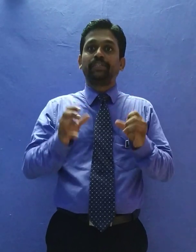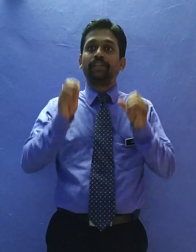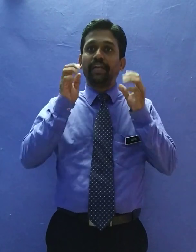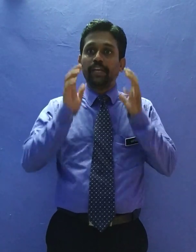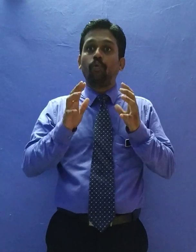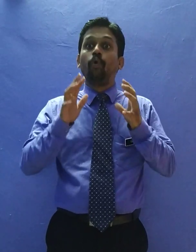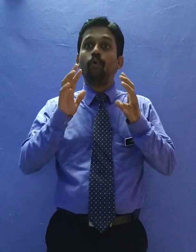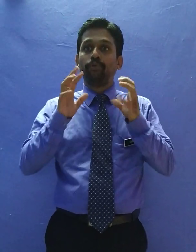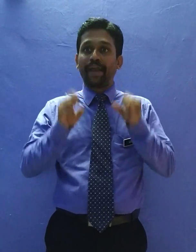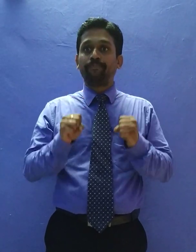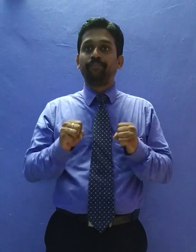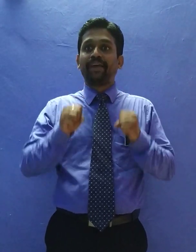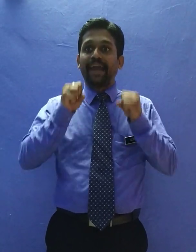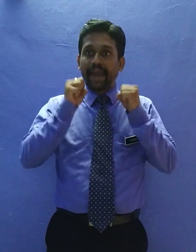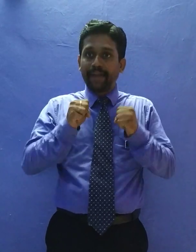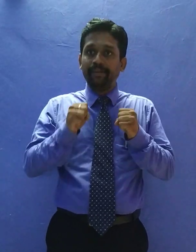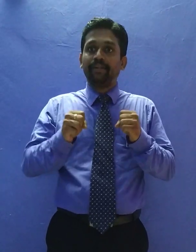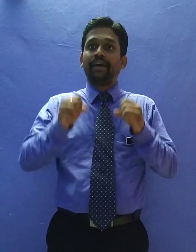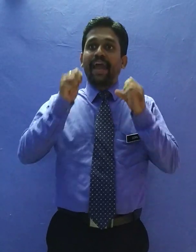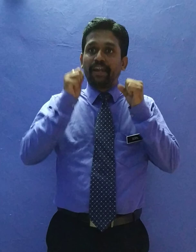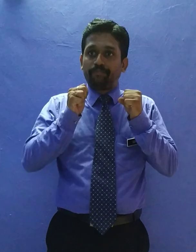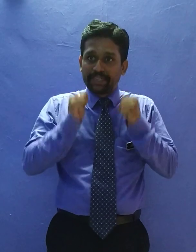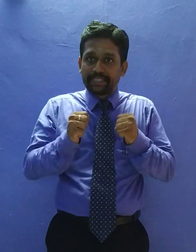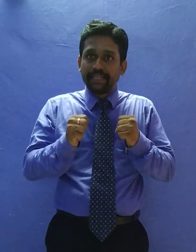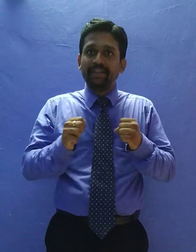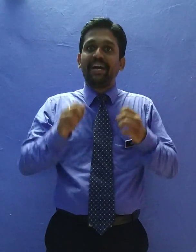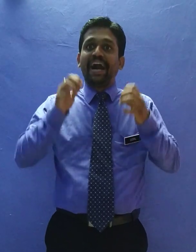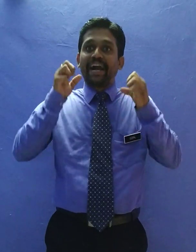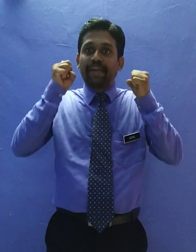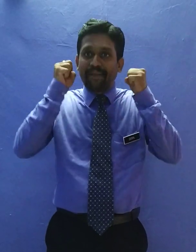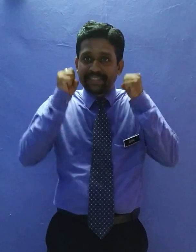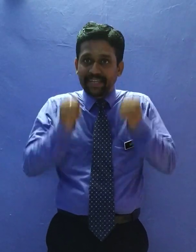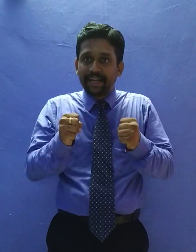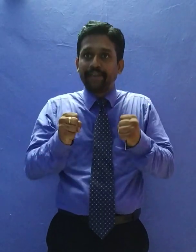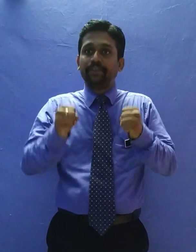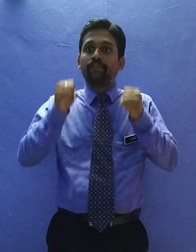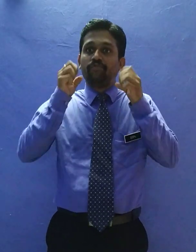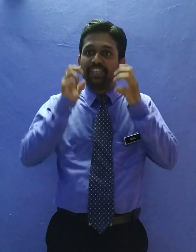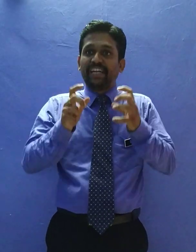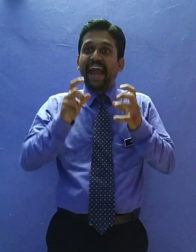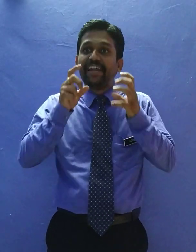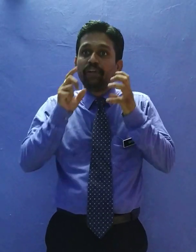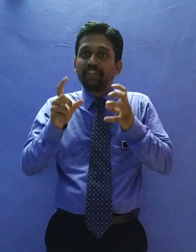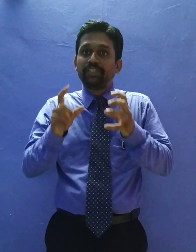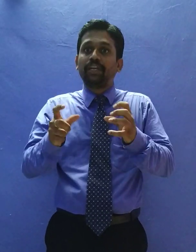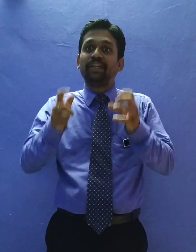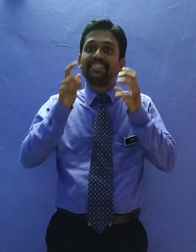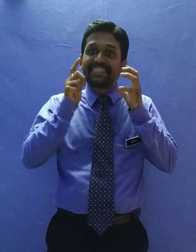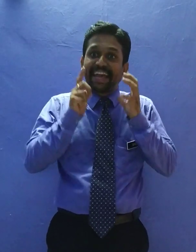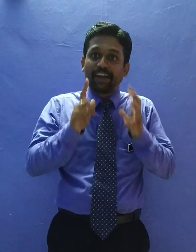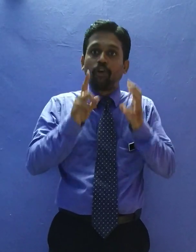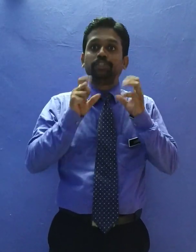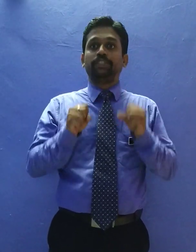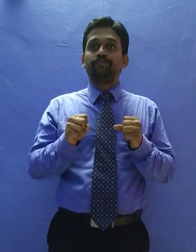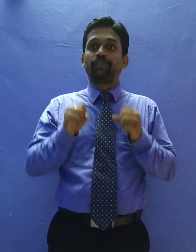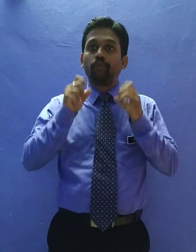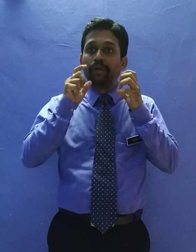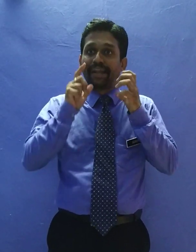Education in OUM, and at present I am assigned with Educational Psychology. Would